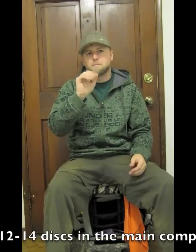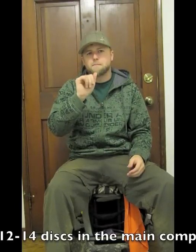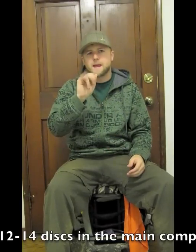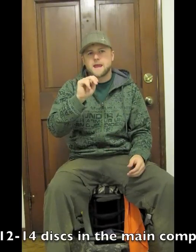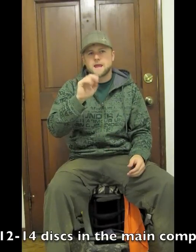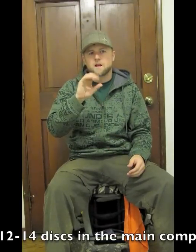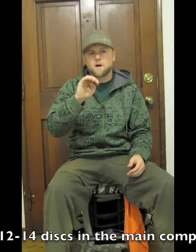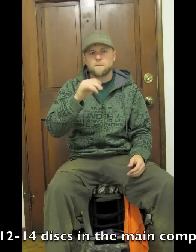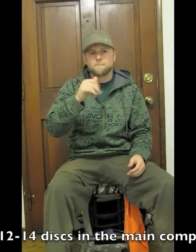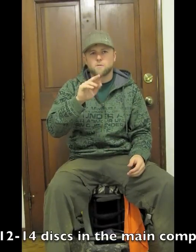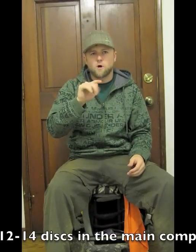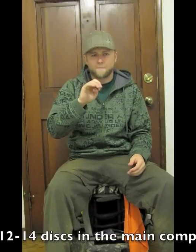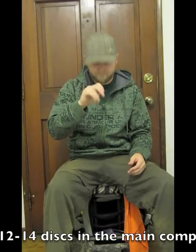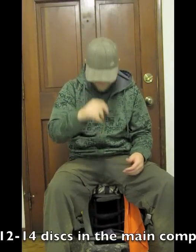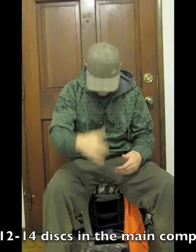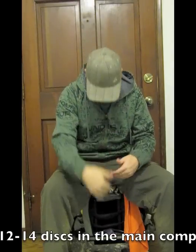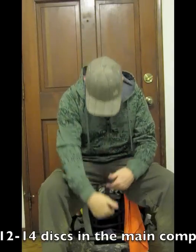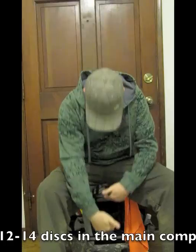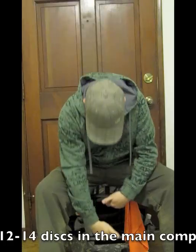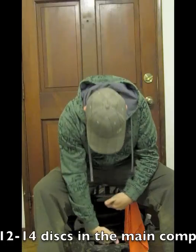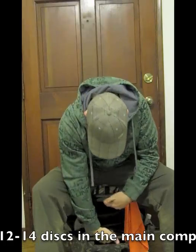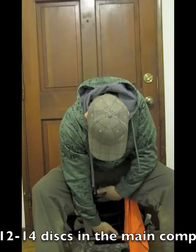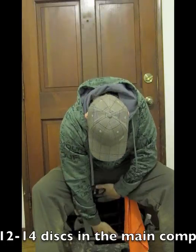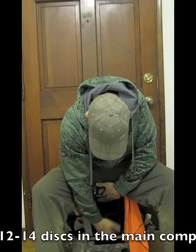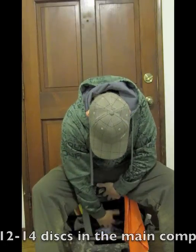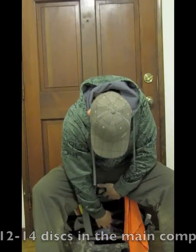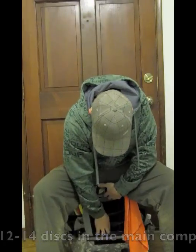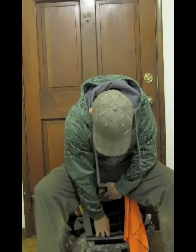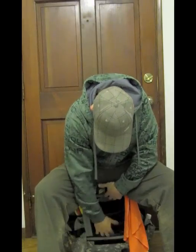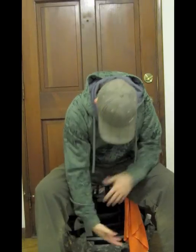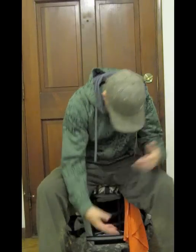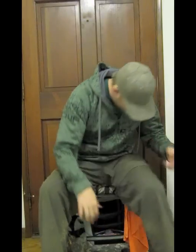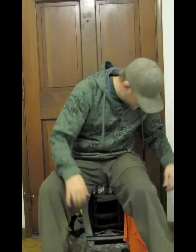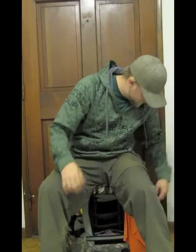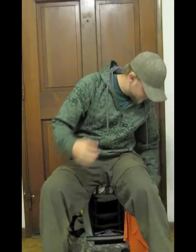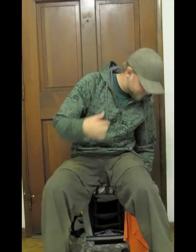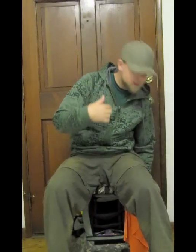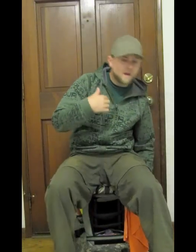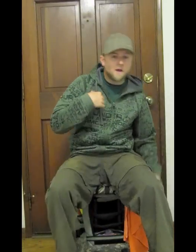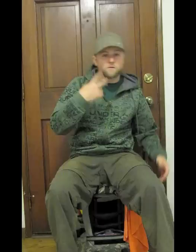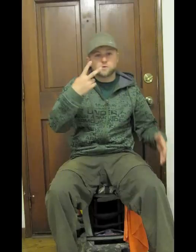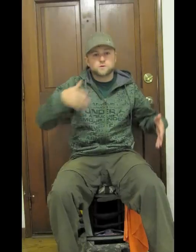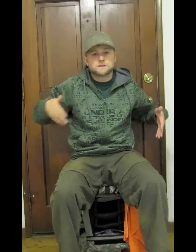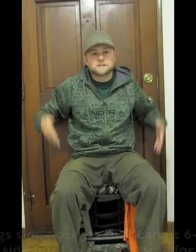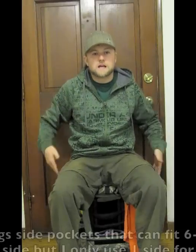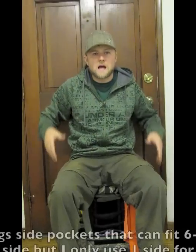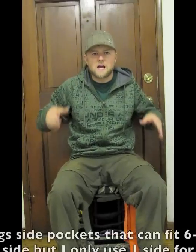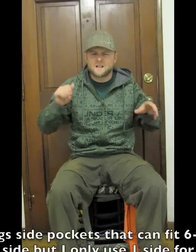histrionics. The histrionics. The histrionics.